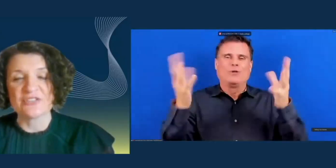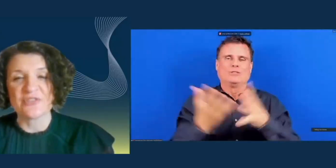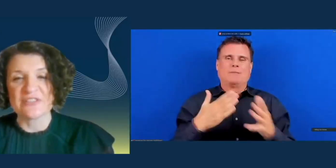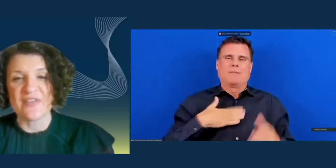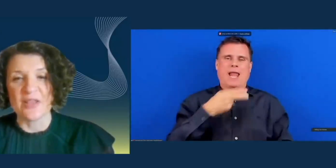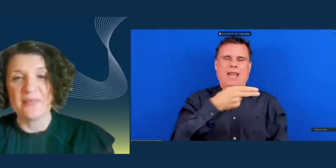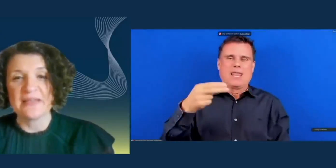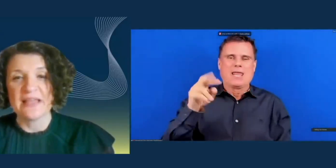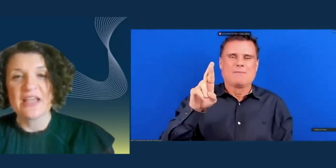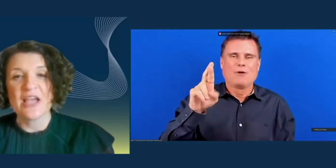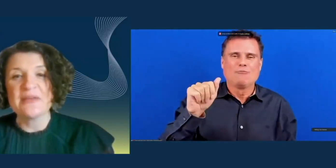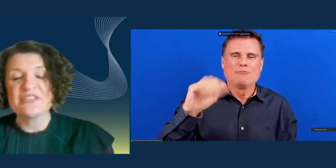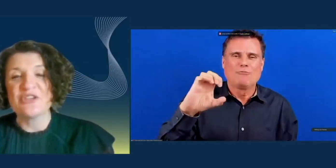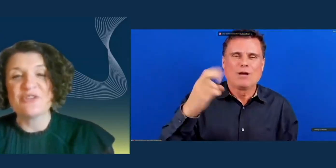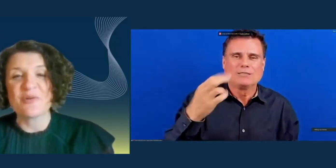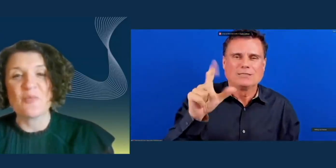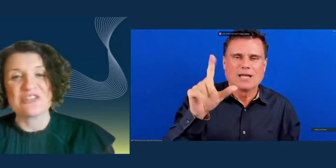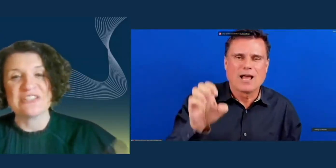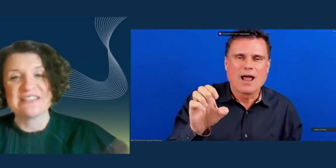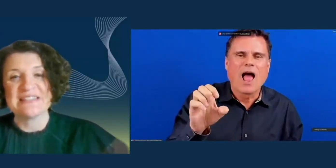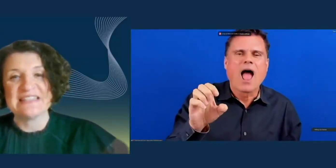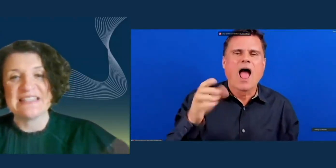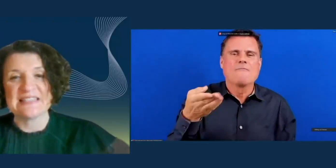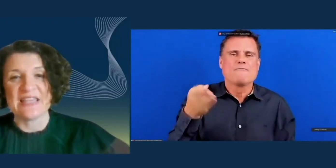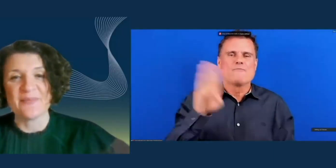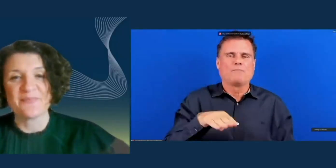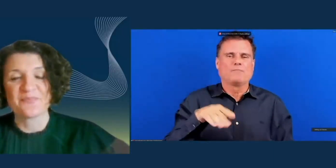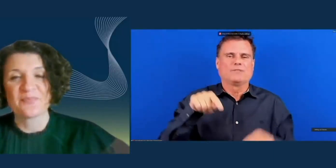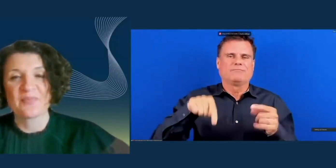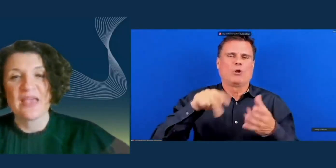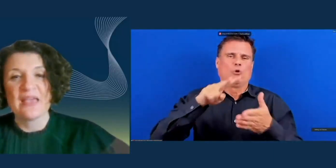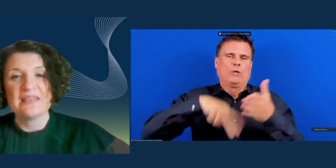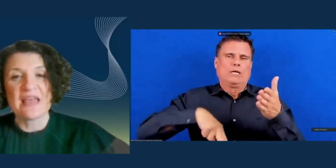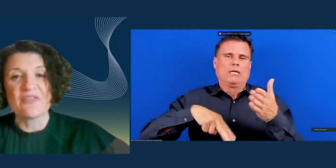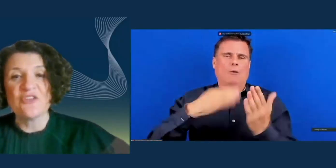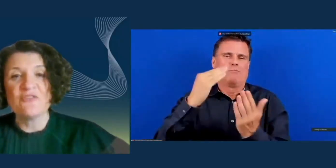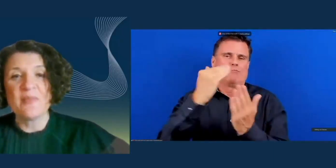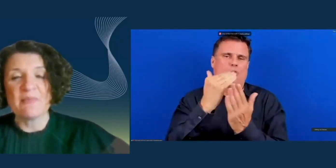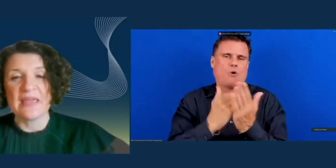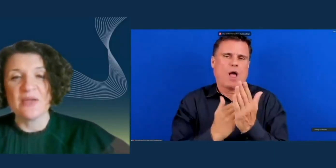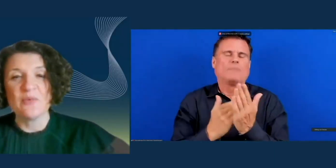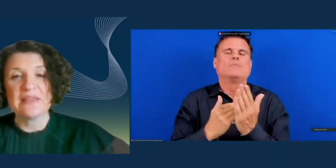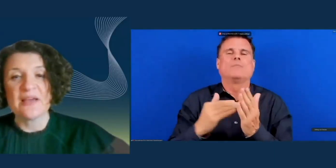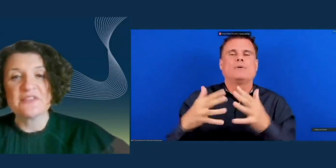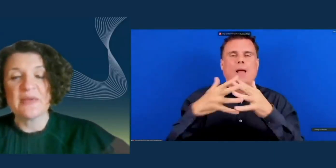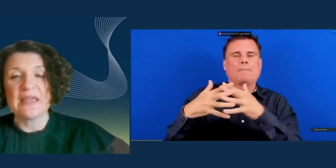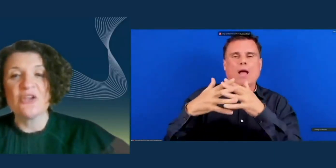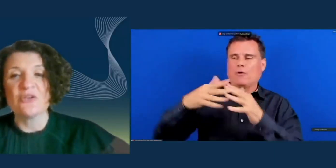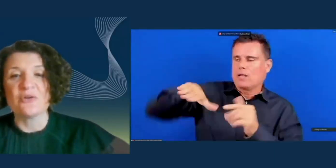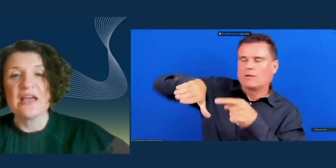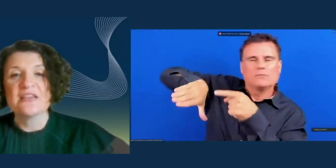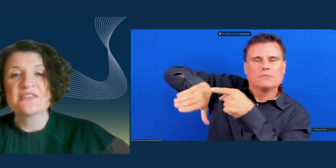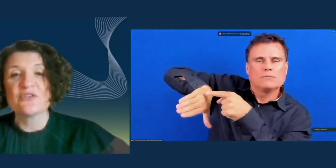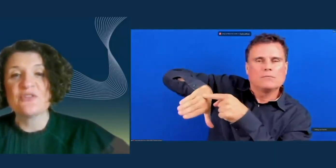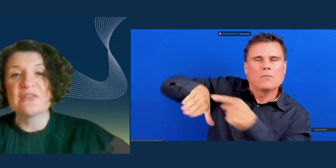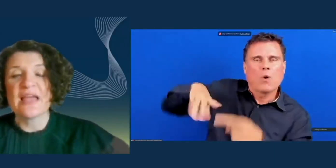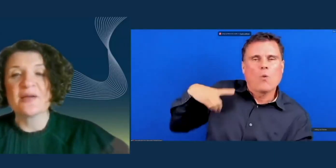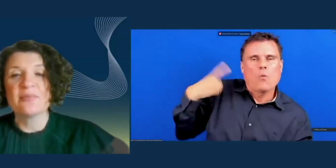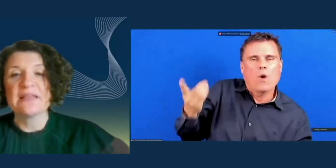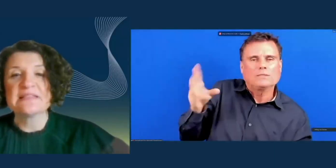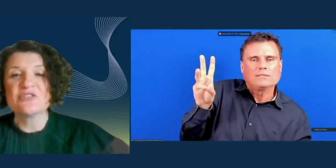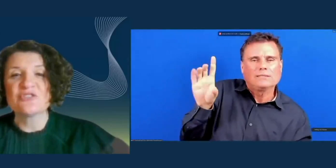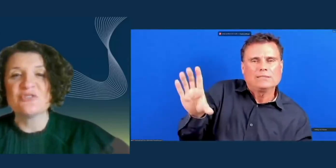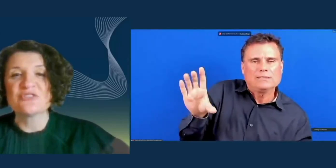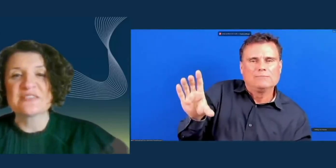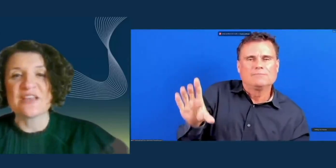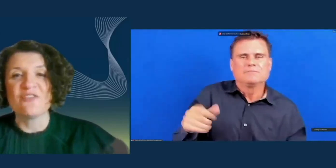Challenge for Development, coming to you from Washington, D.C. Now that you've met me, we'd love to meet you. So if you'd like,